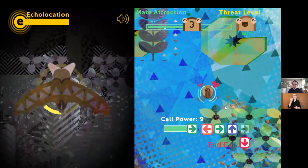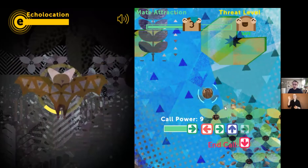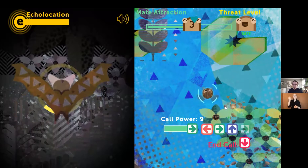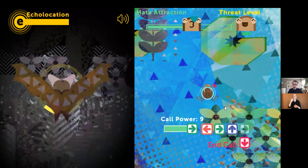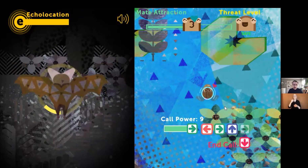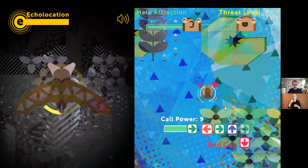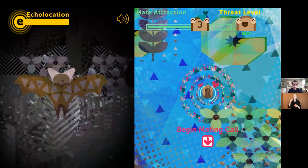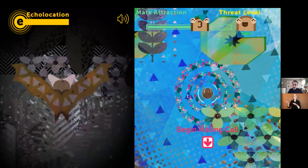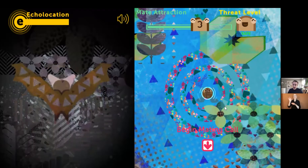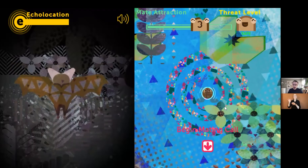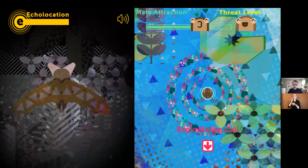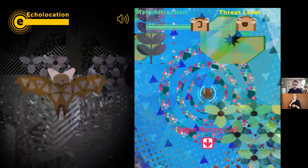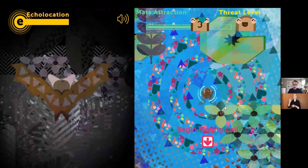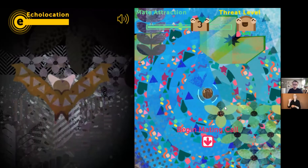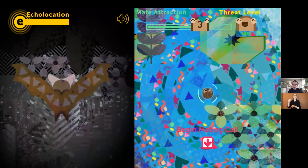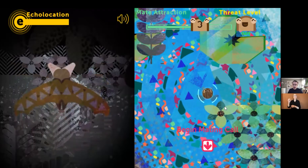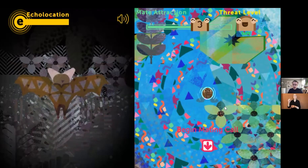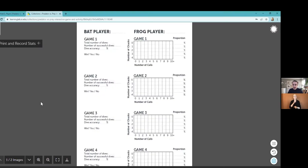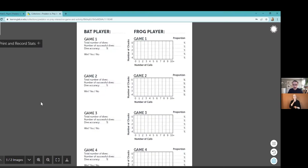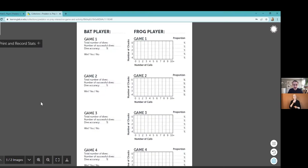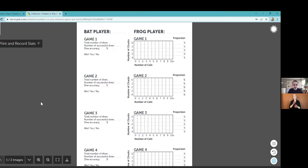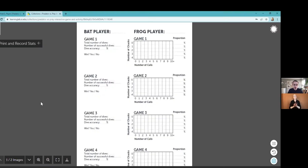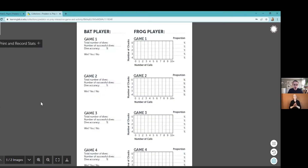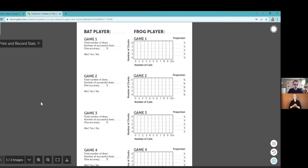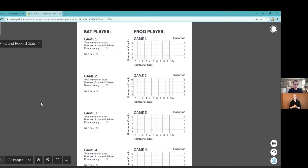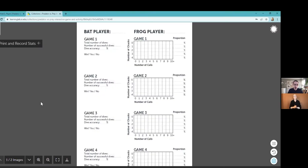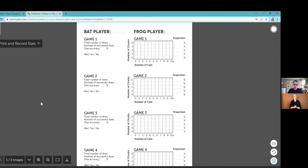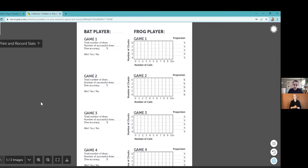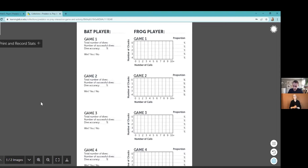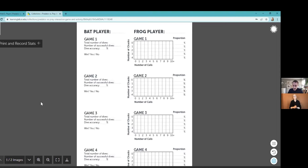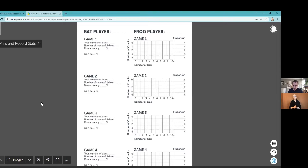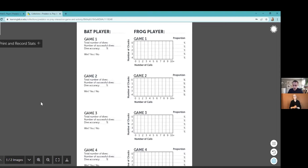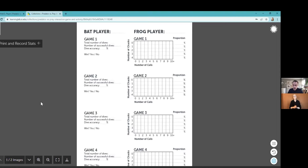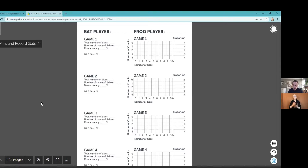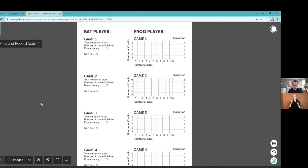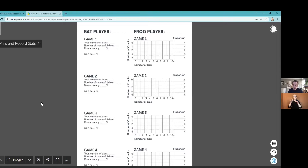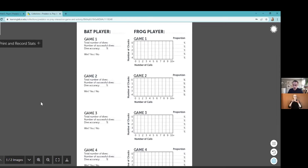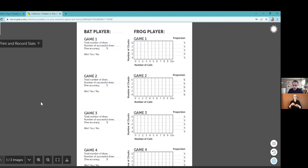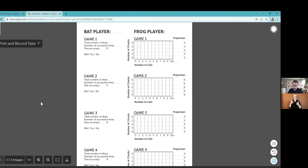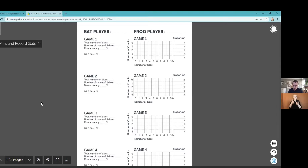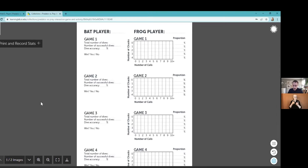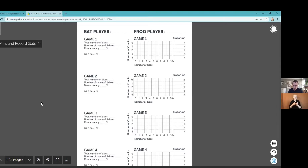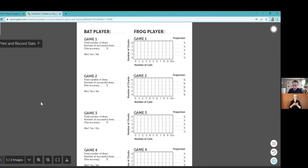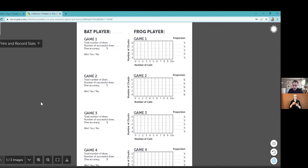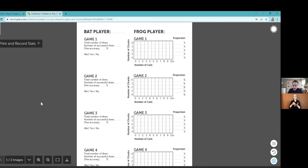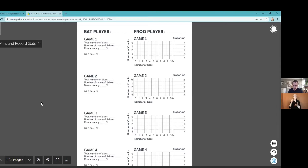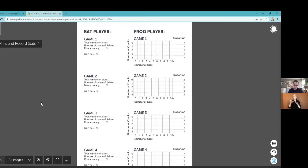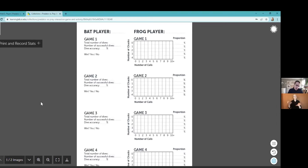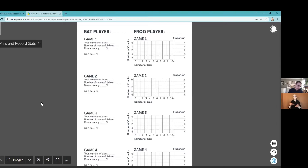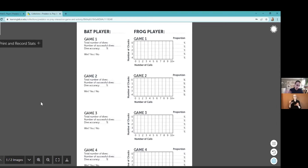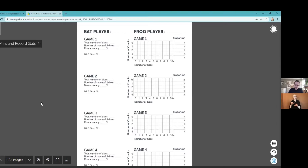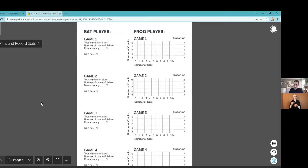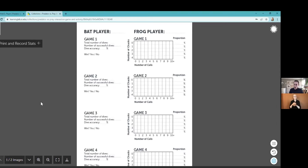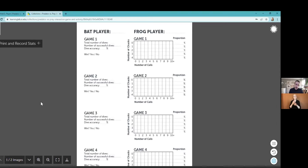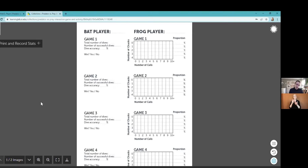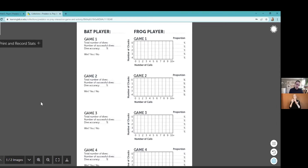finding a mate? And that's this dilemma that they make every night. So we've gone over the game. We've gone over the student activity. We've